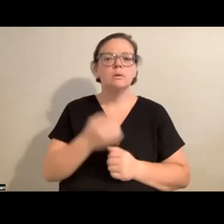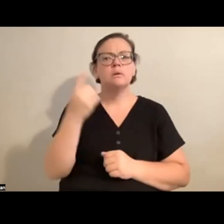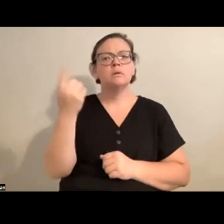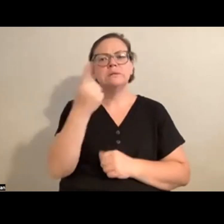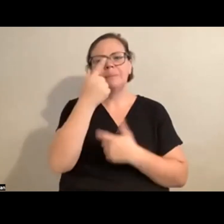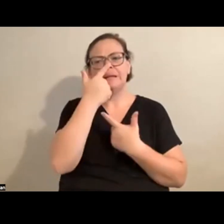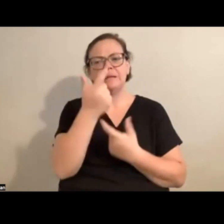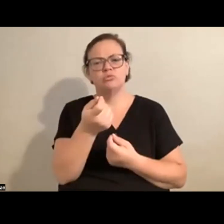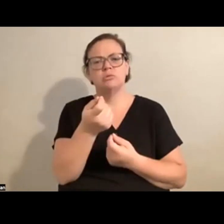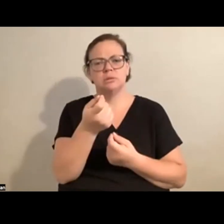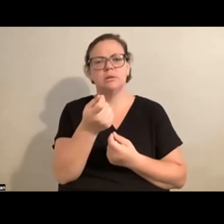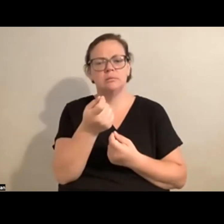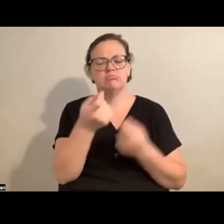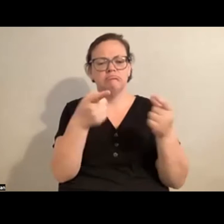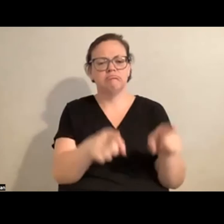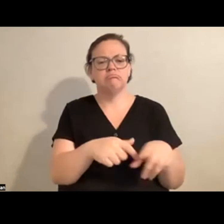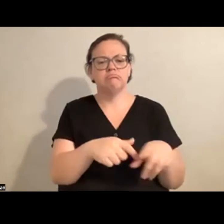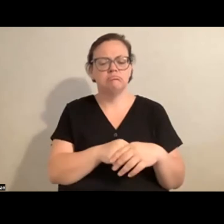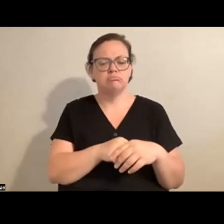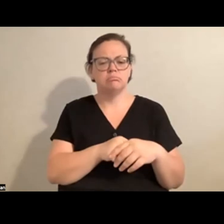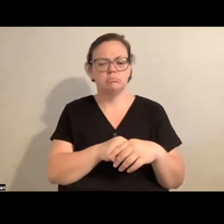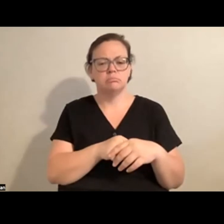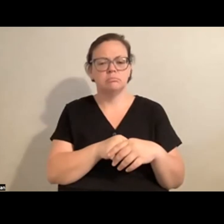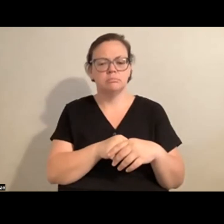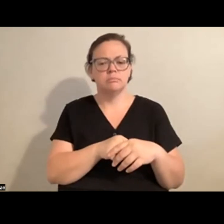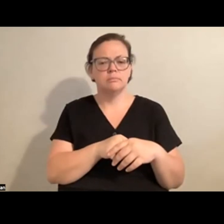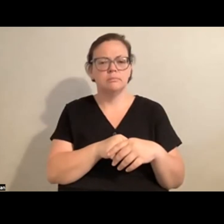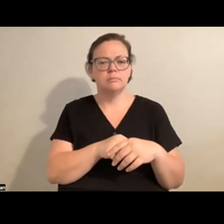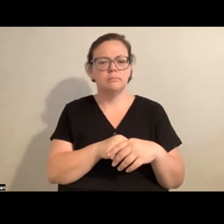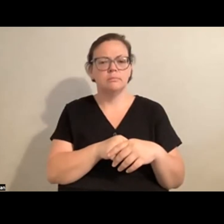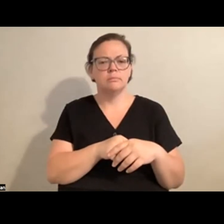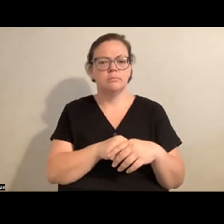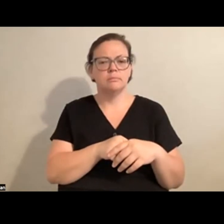though, where it's in some ways